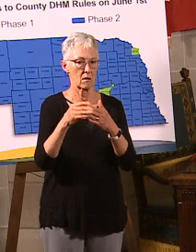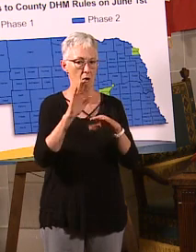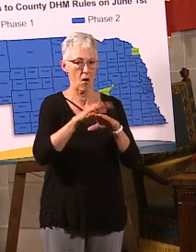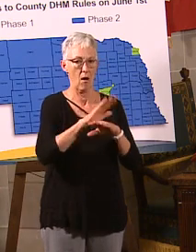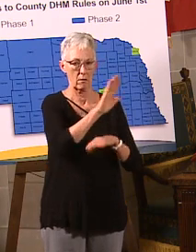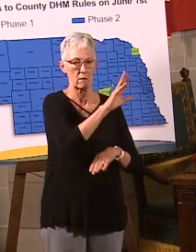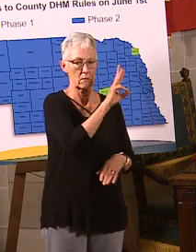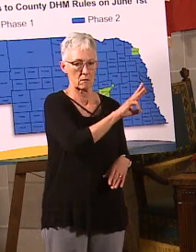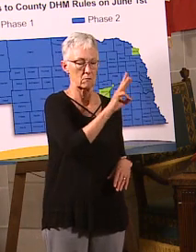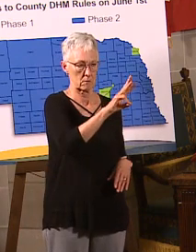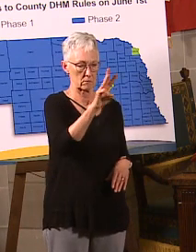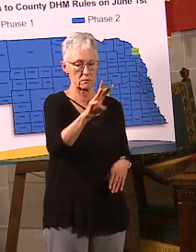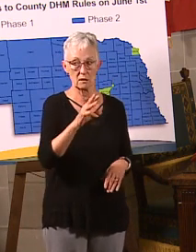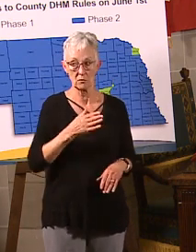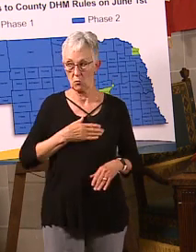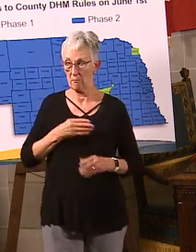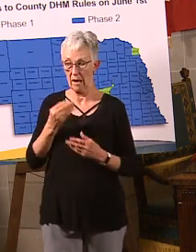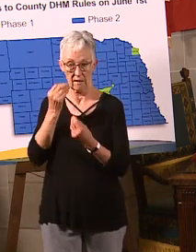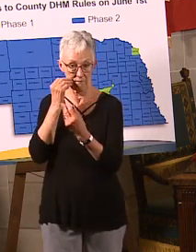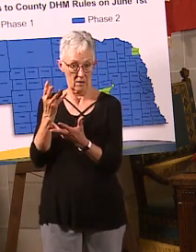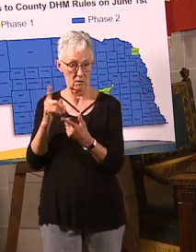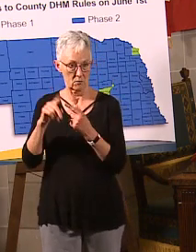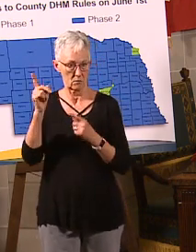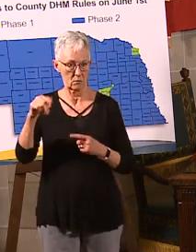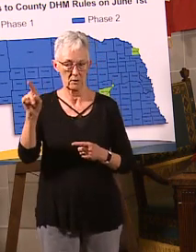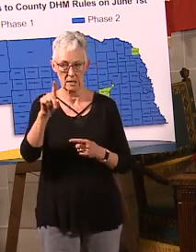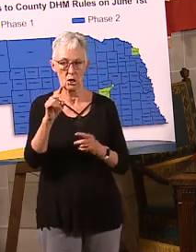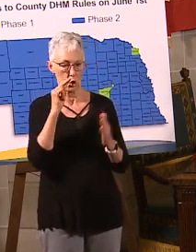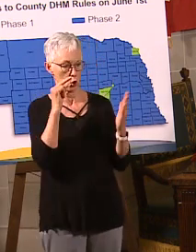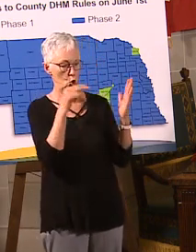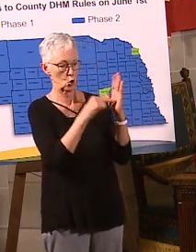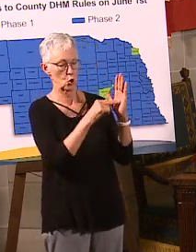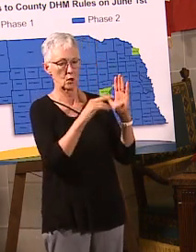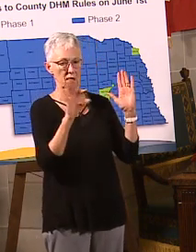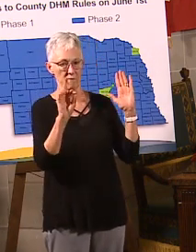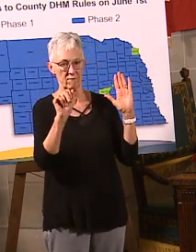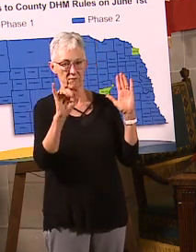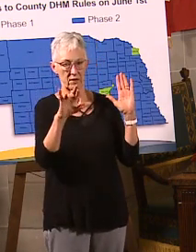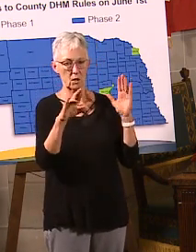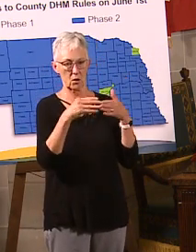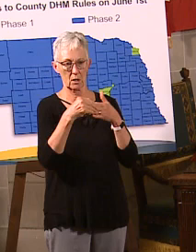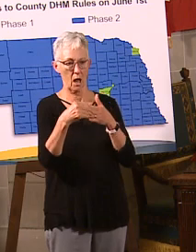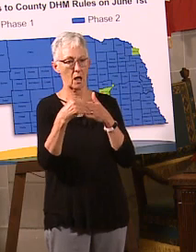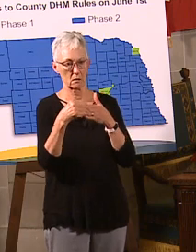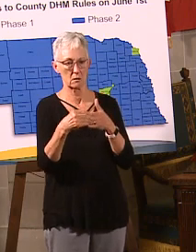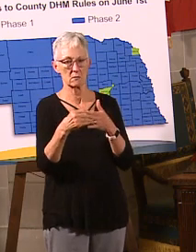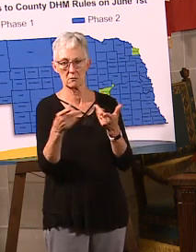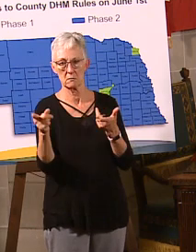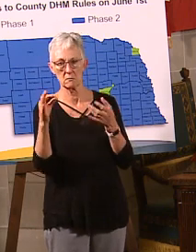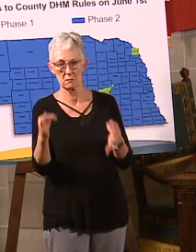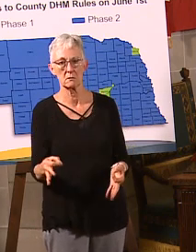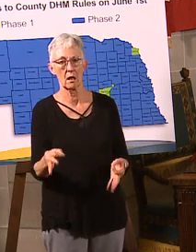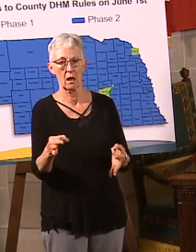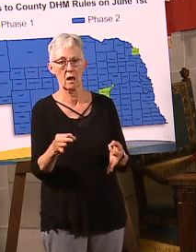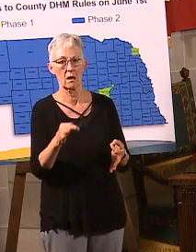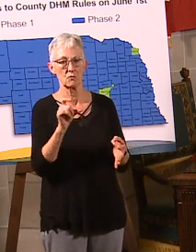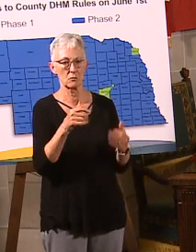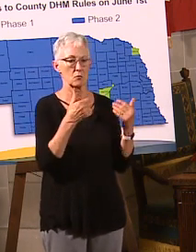thinking about their county fairs, go consult that fair guidance and use that as you think about whether or not you want to go forward with your county